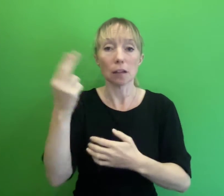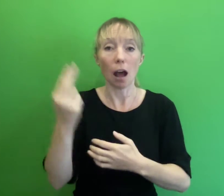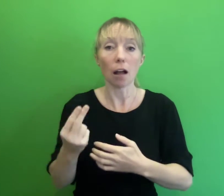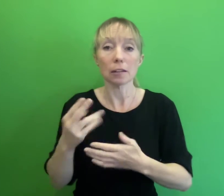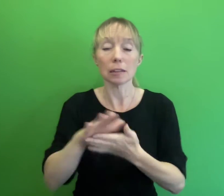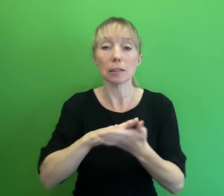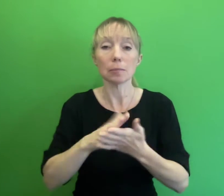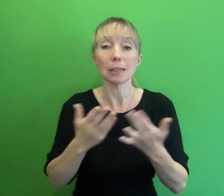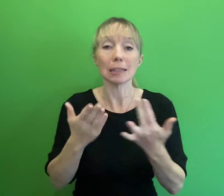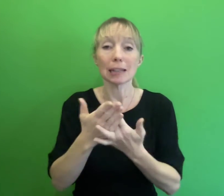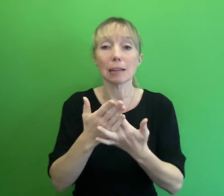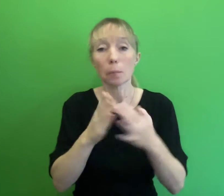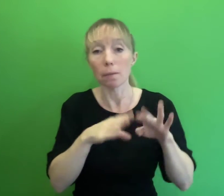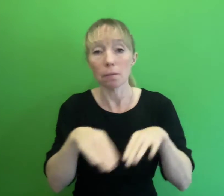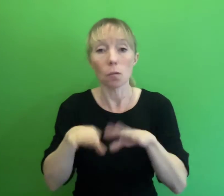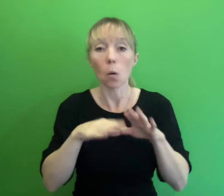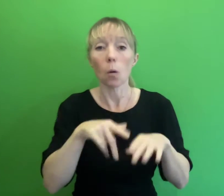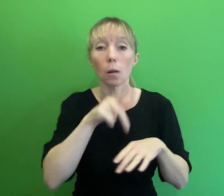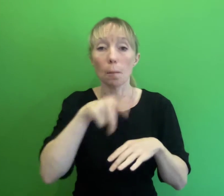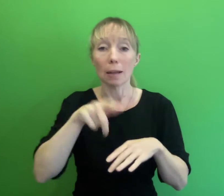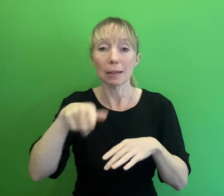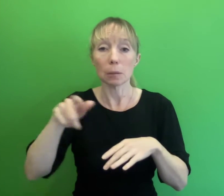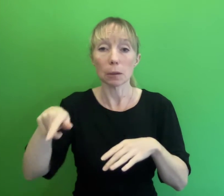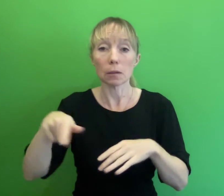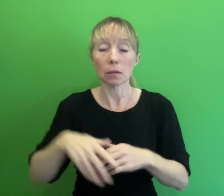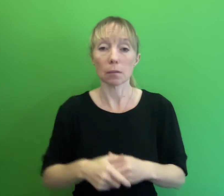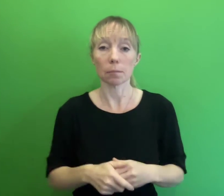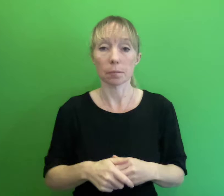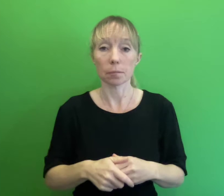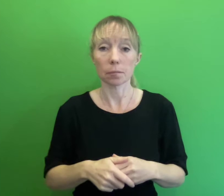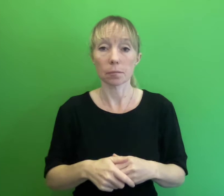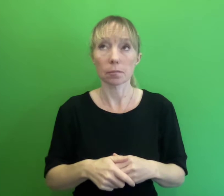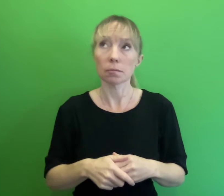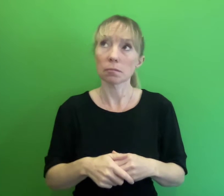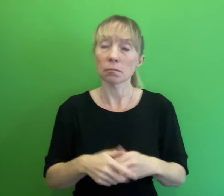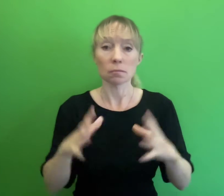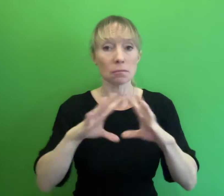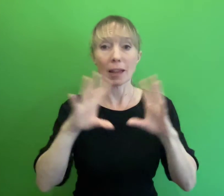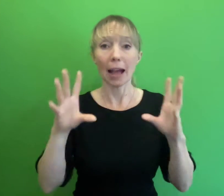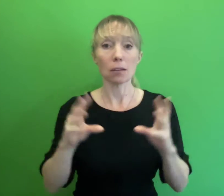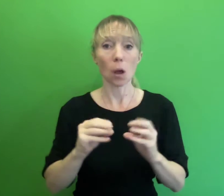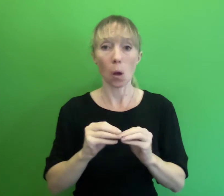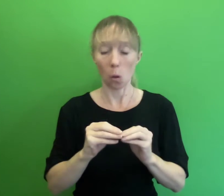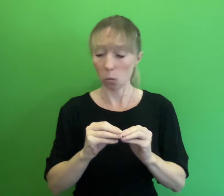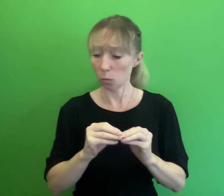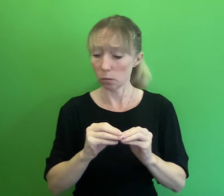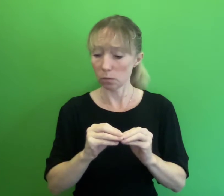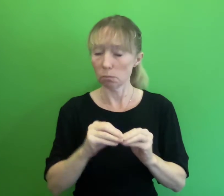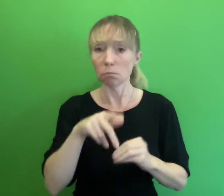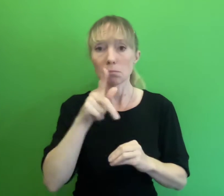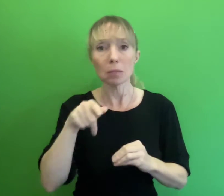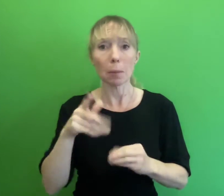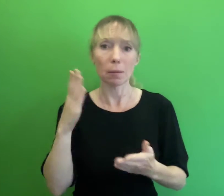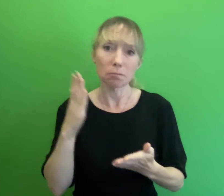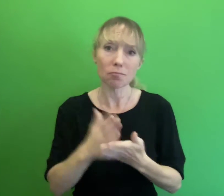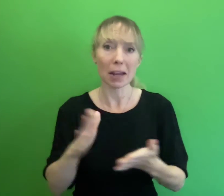all participants. As a whole, people really enjoyed the retreat and the possibilities it offered